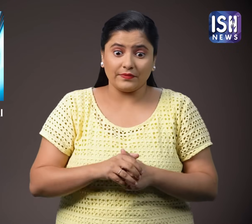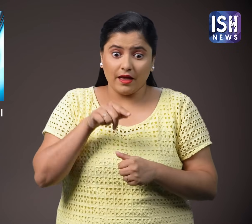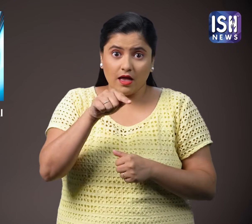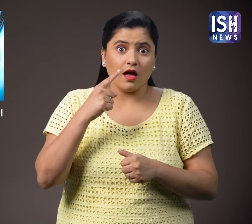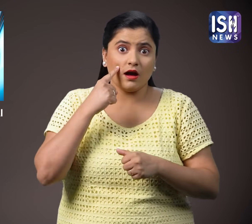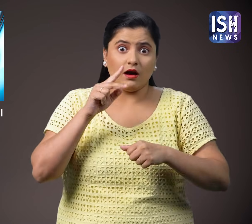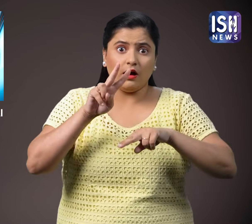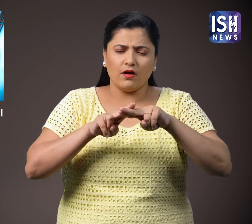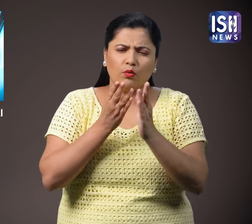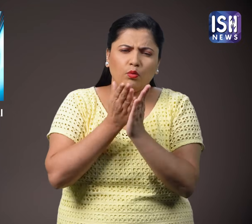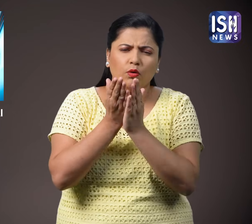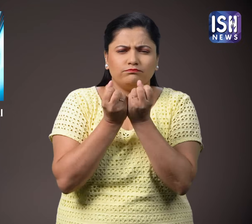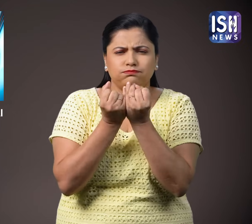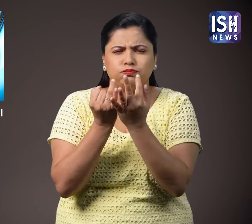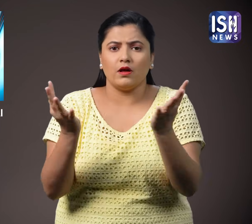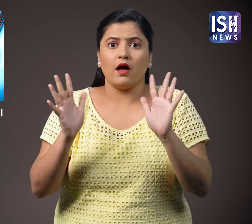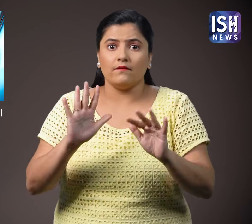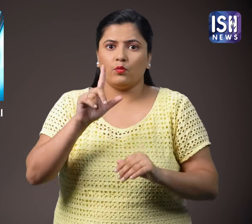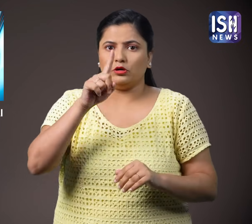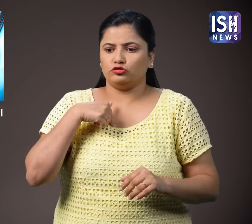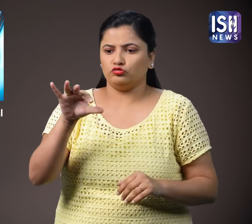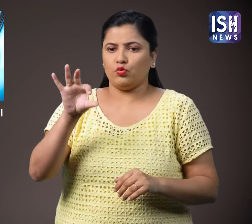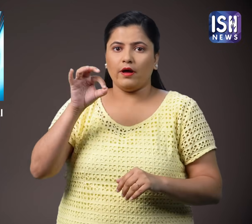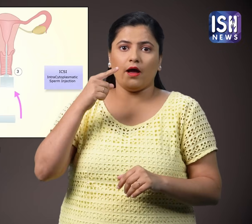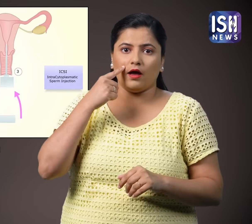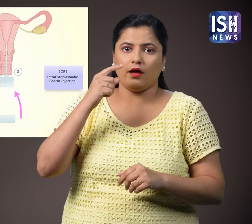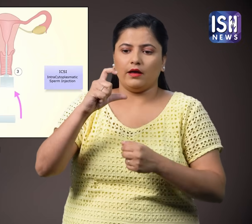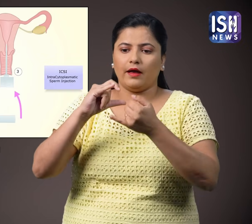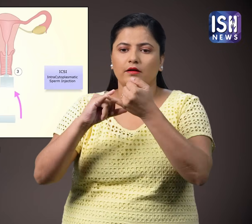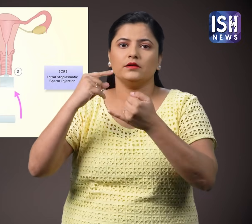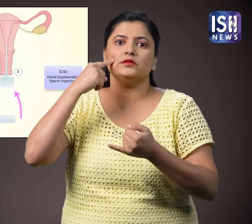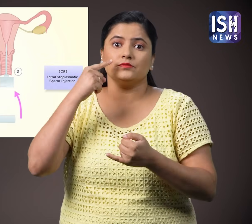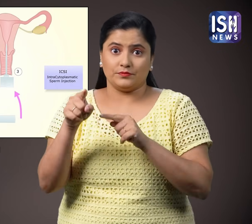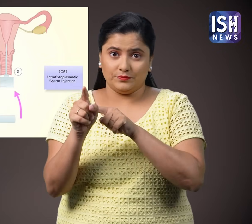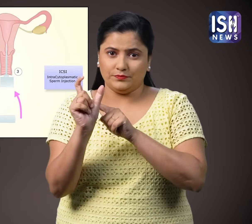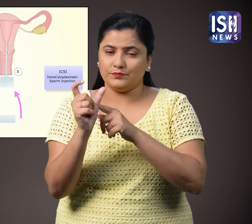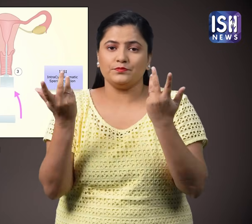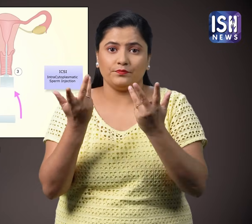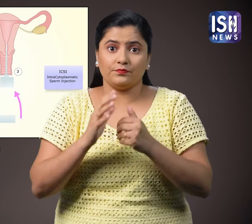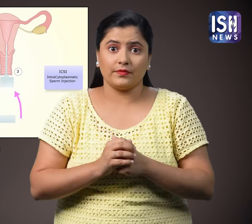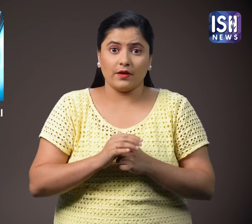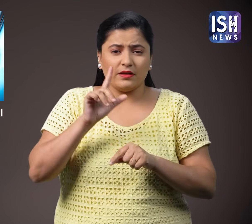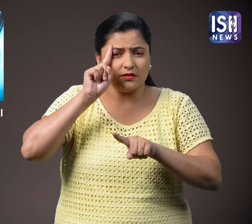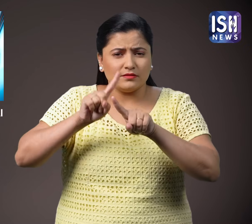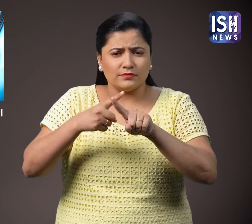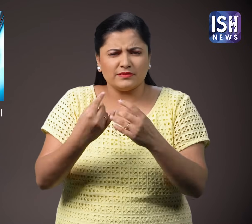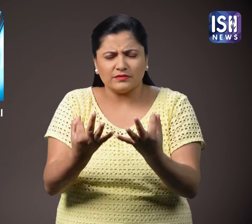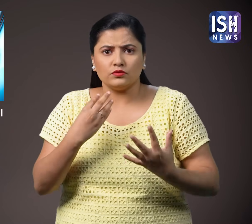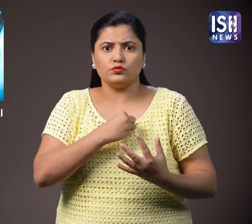One of the most used techniques in IVF is called ICSI. What is this? An